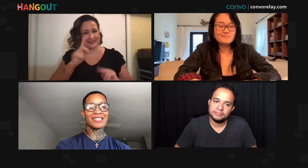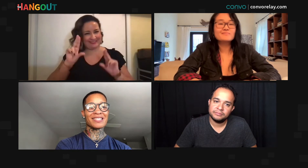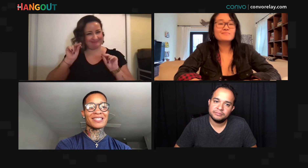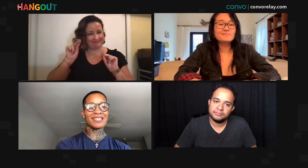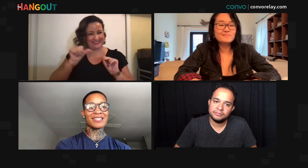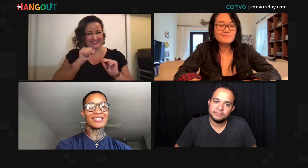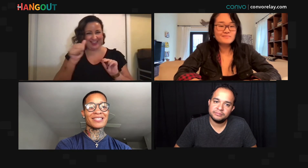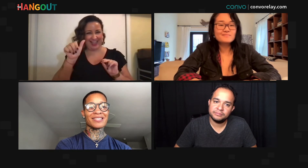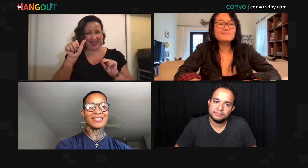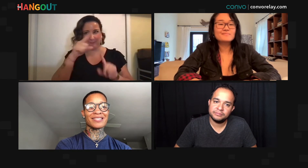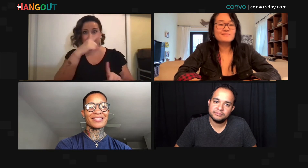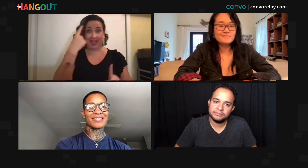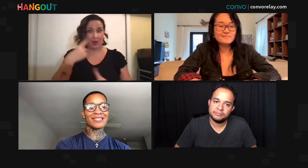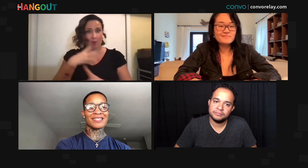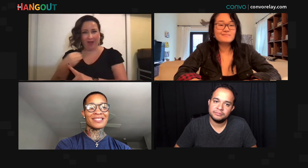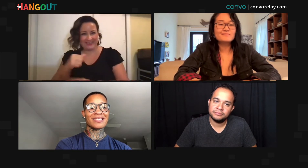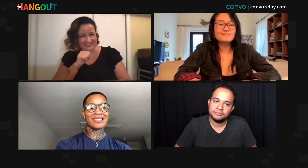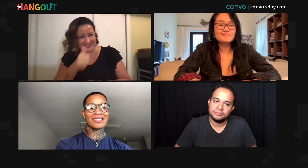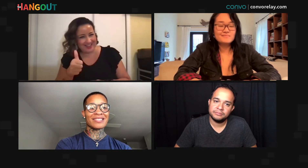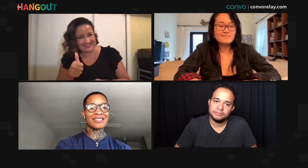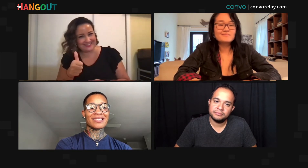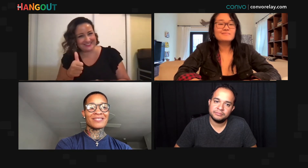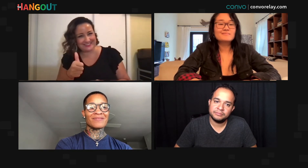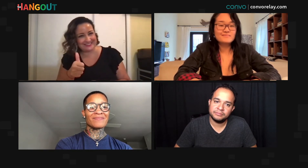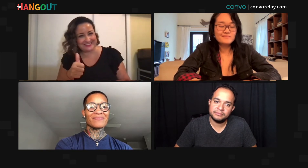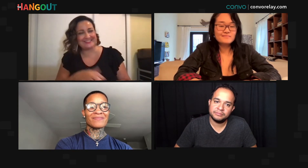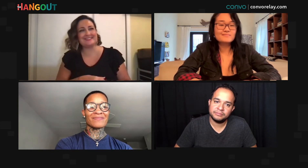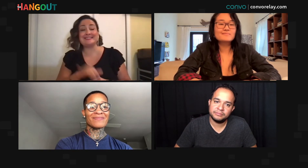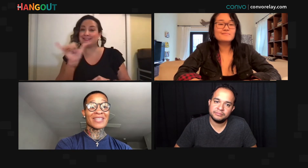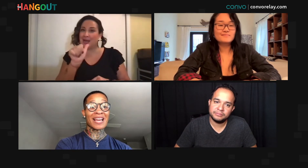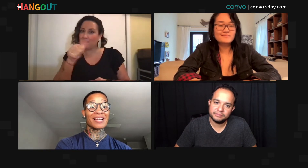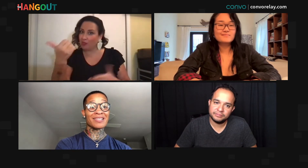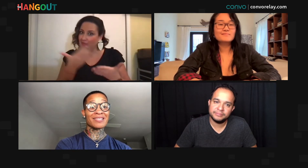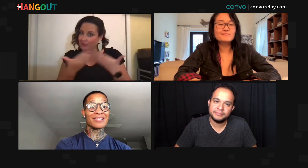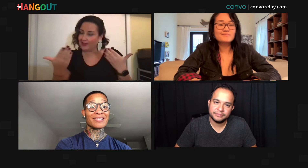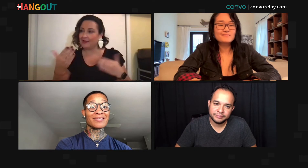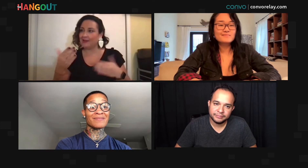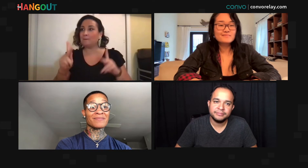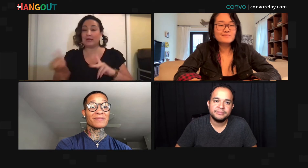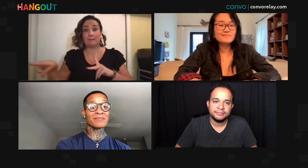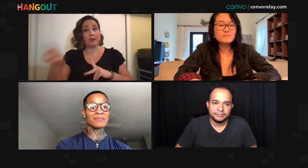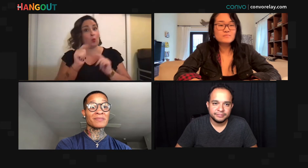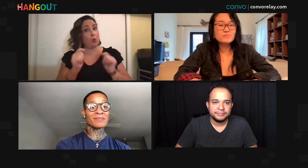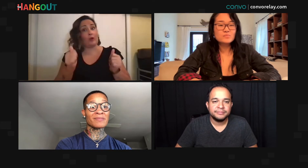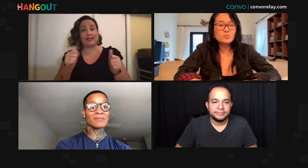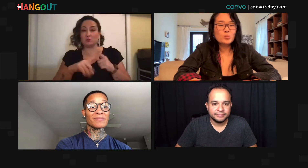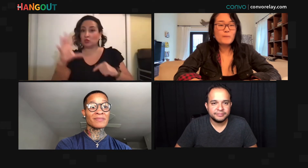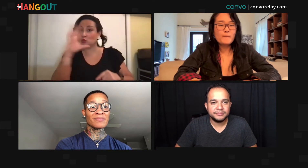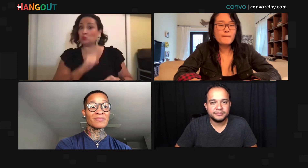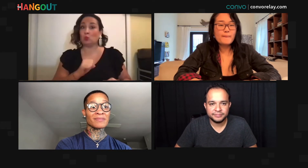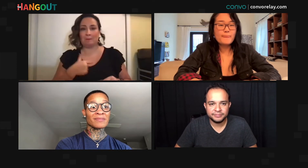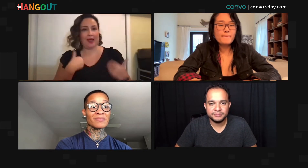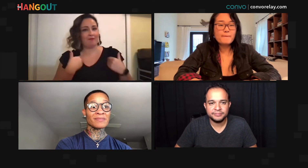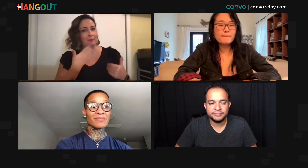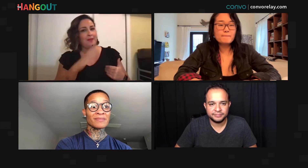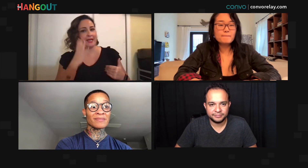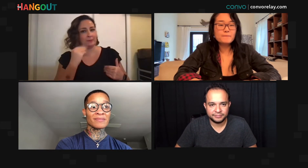their curiosity for someone else, but it's not necessarily like a black or white thing. Exactly. Sometimes people are quick